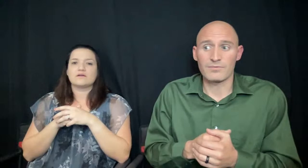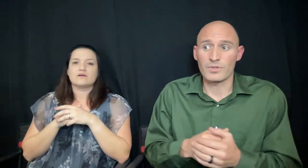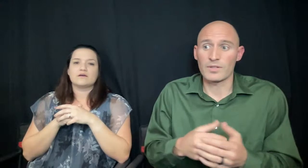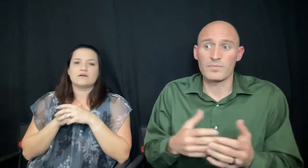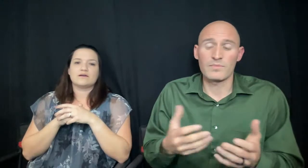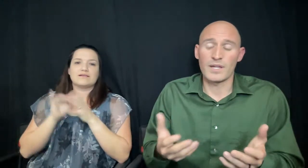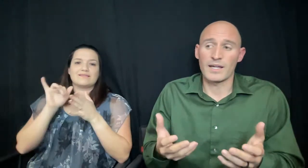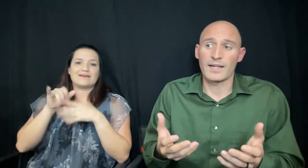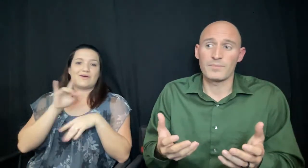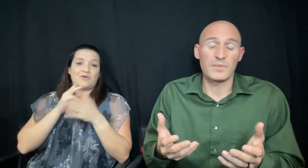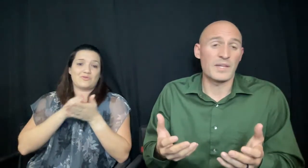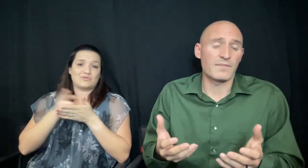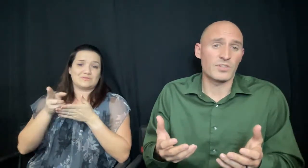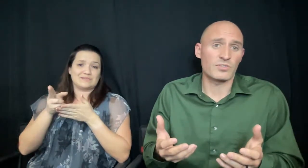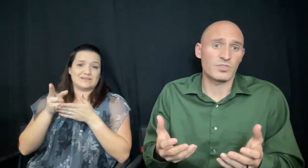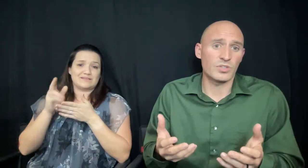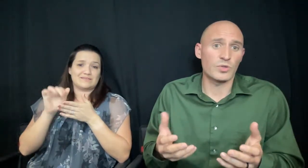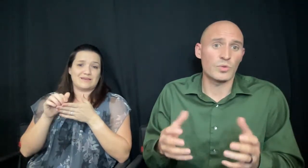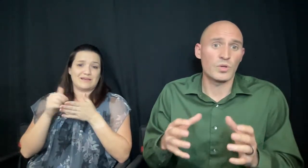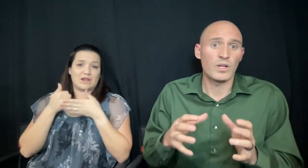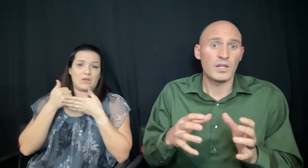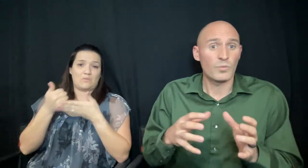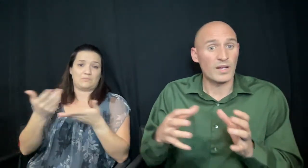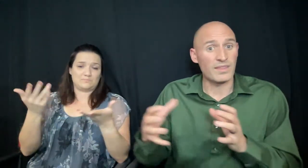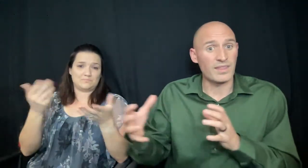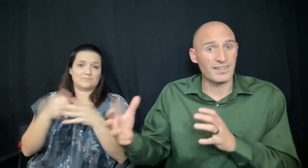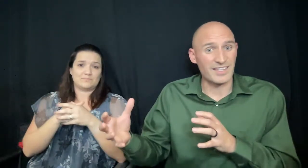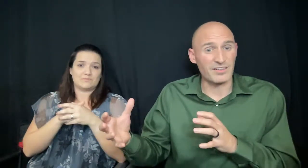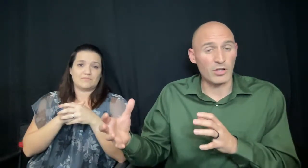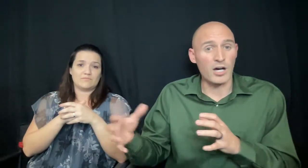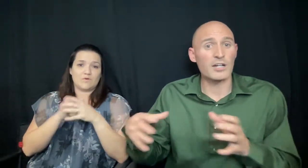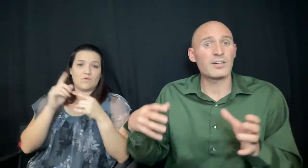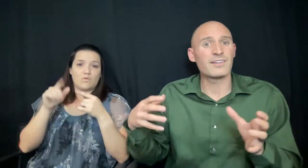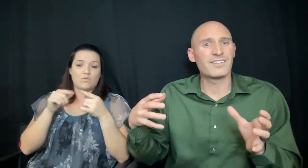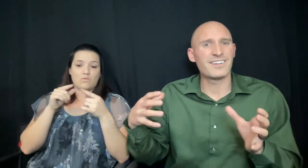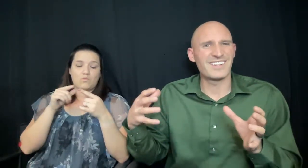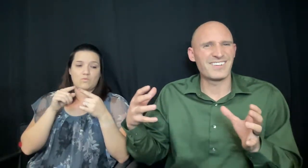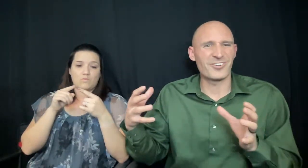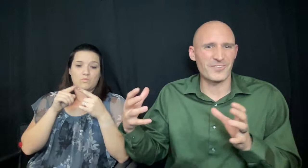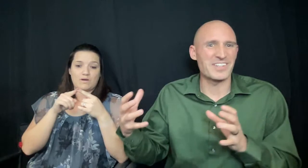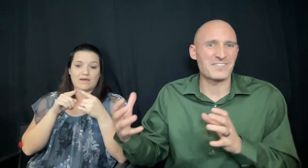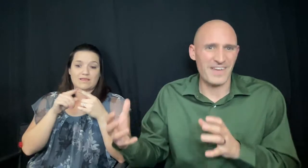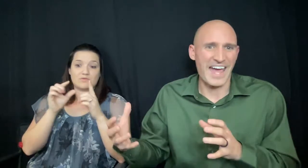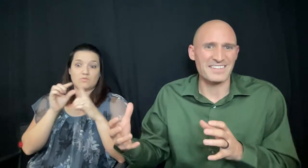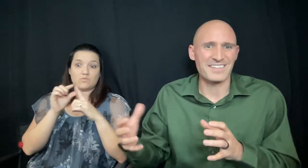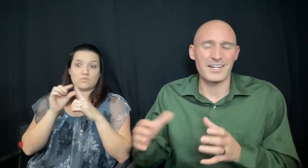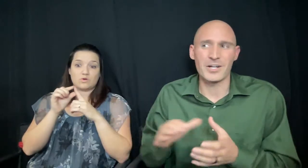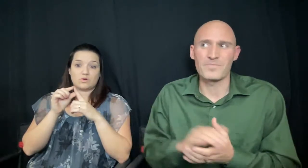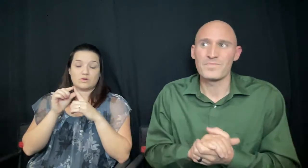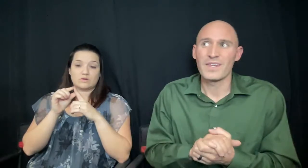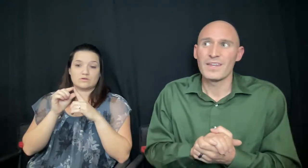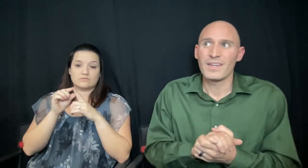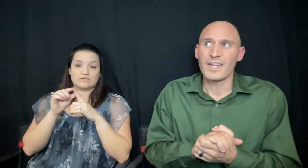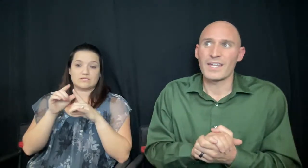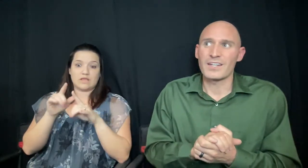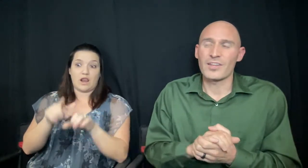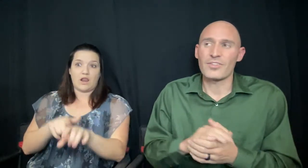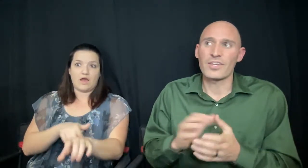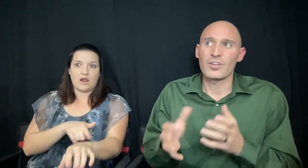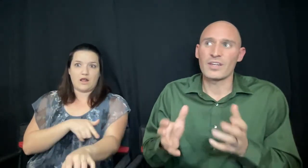really be beneficial too when it's long or if it's fast. And another thing you can kind